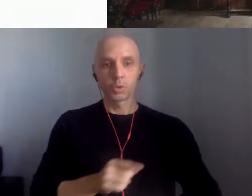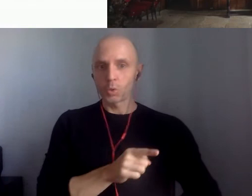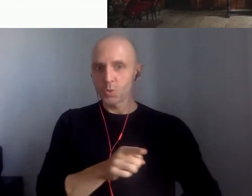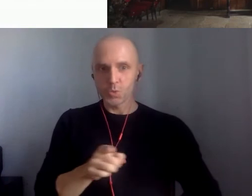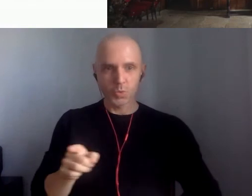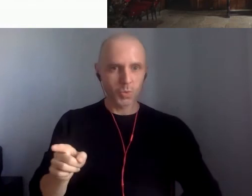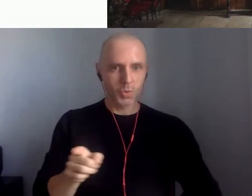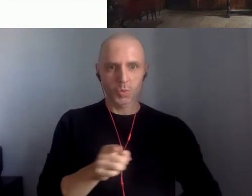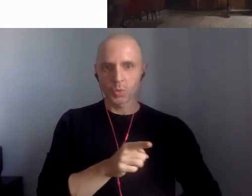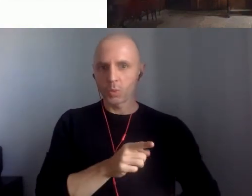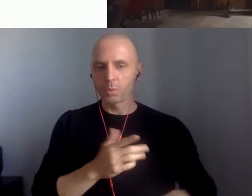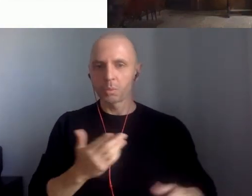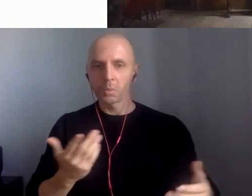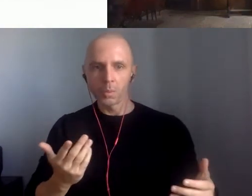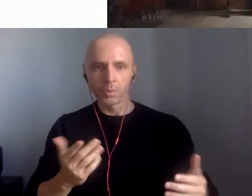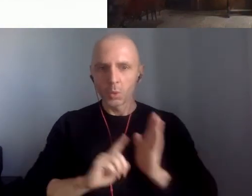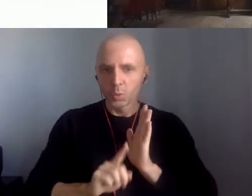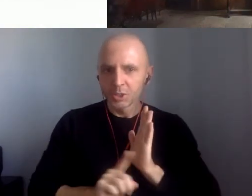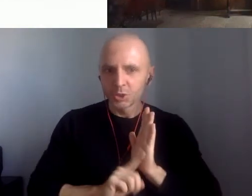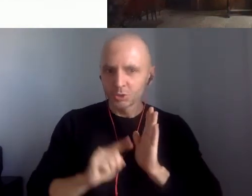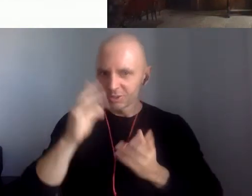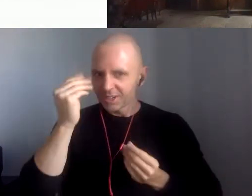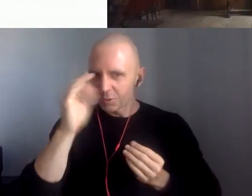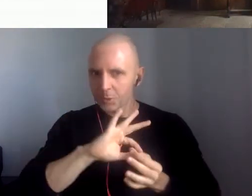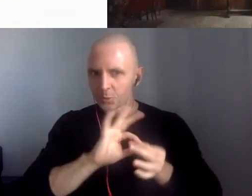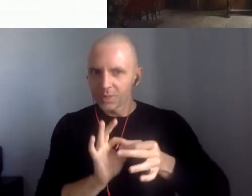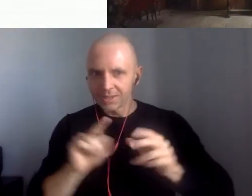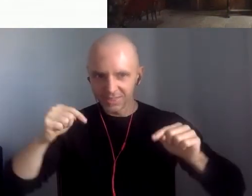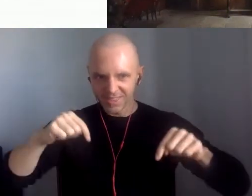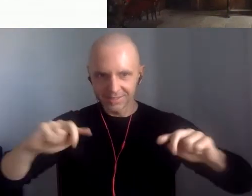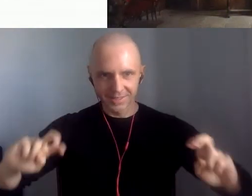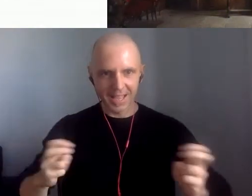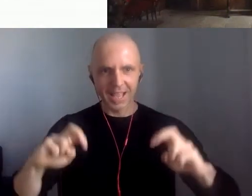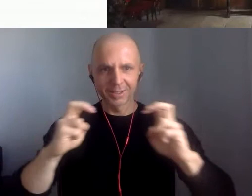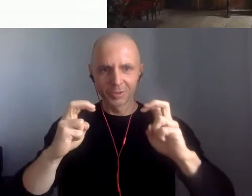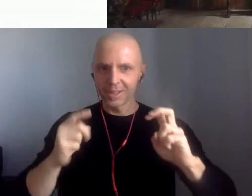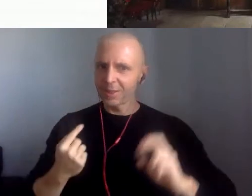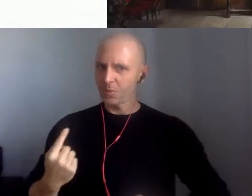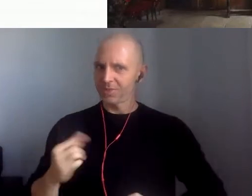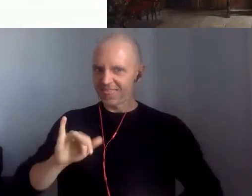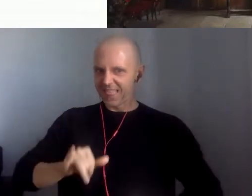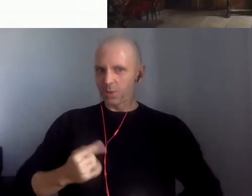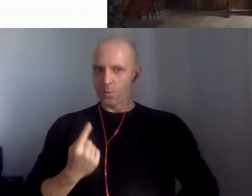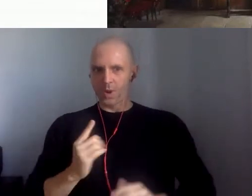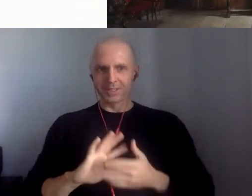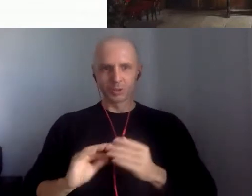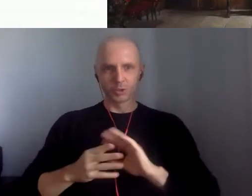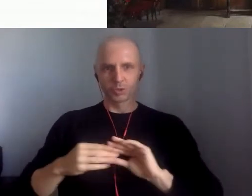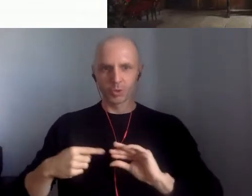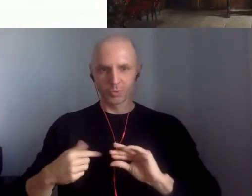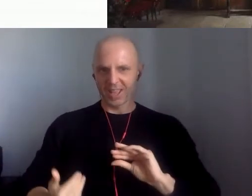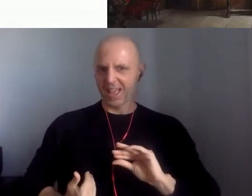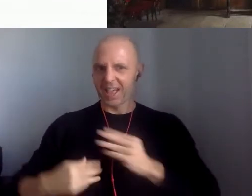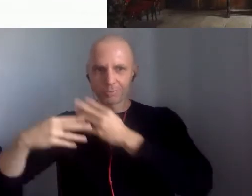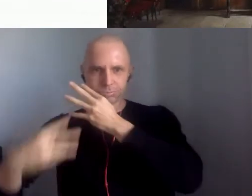other researchers working on the castle, there are many, many more stories to tell and many, many more ways to contextualize this building than have